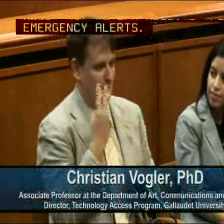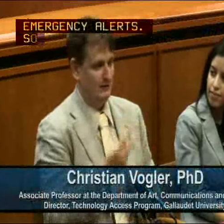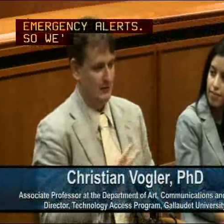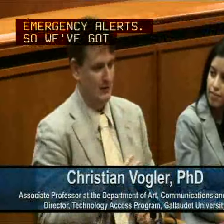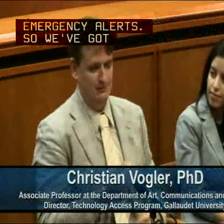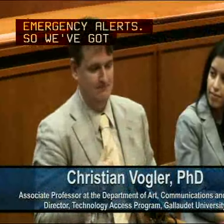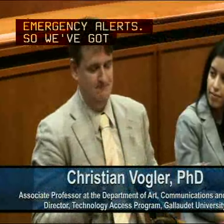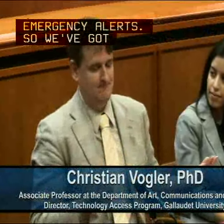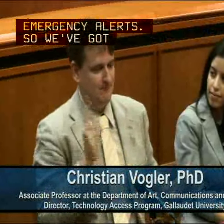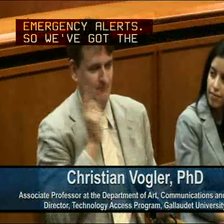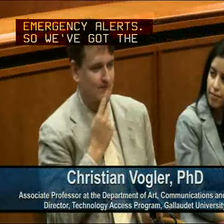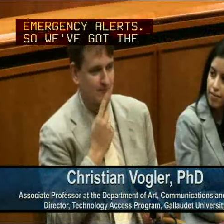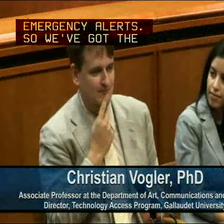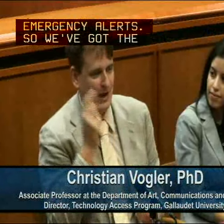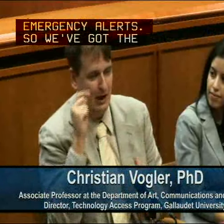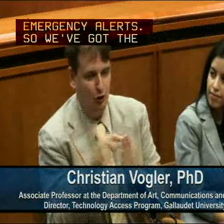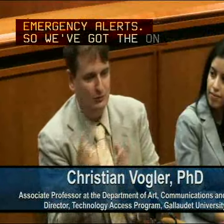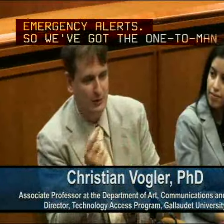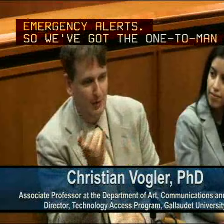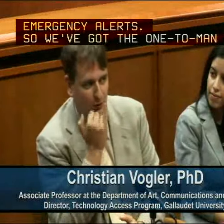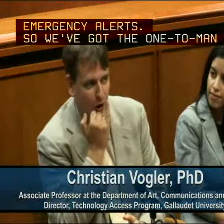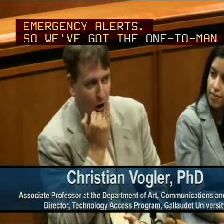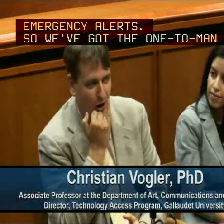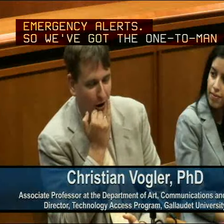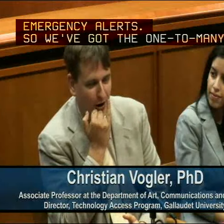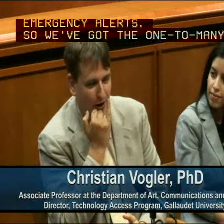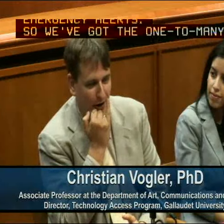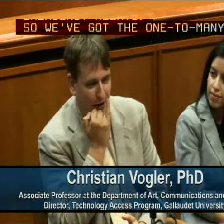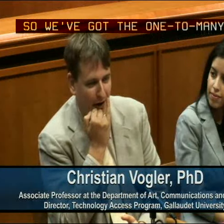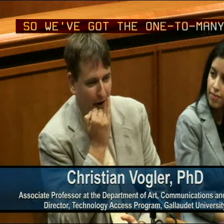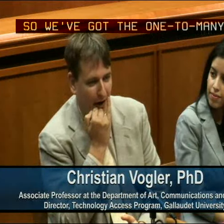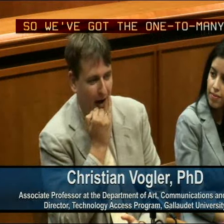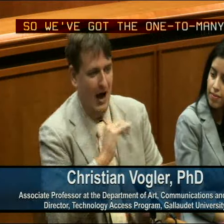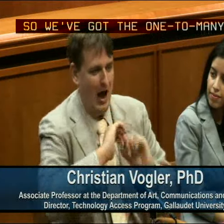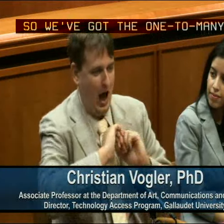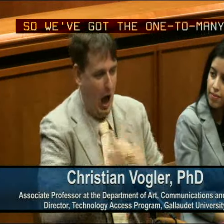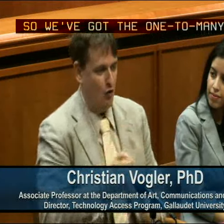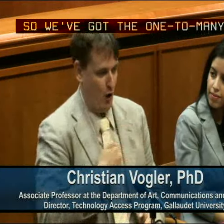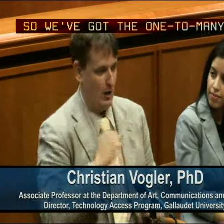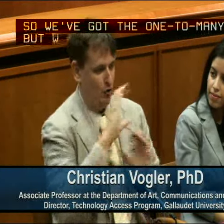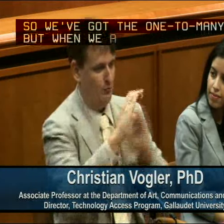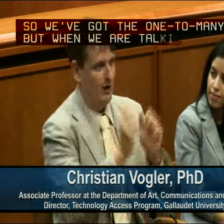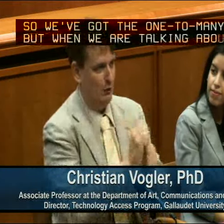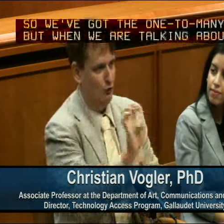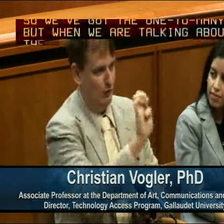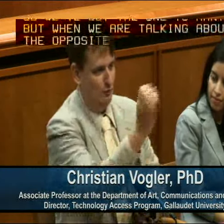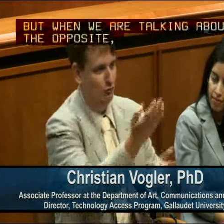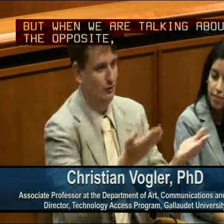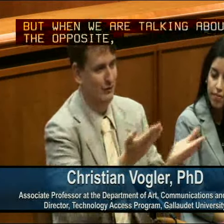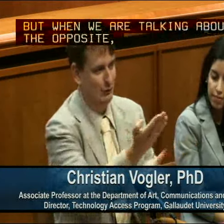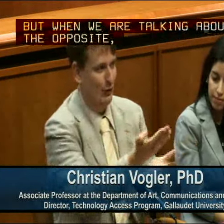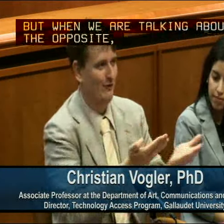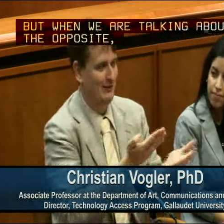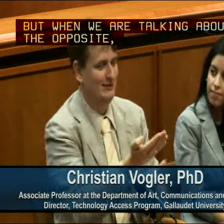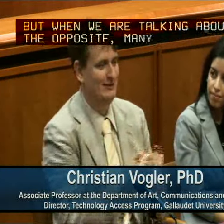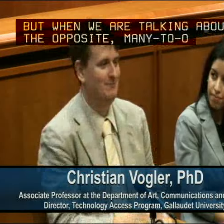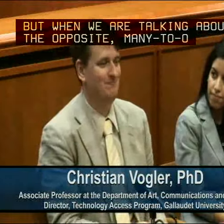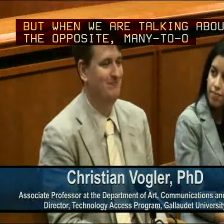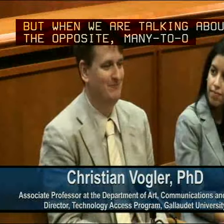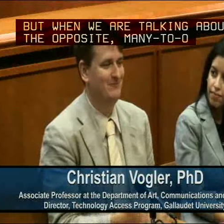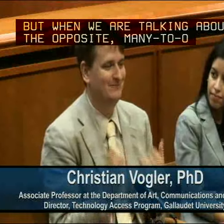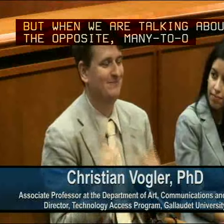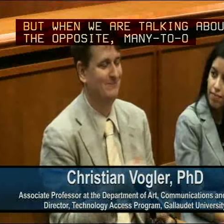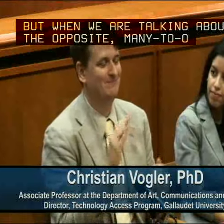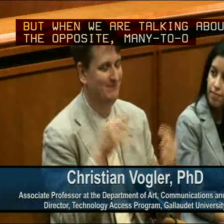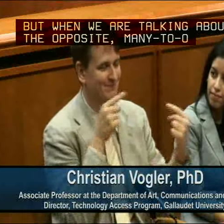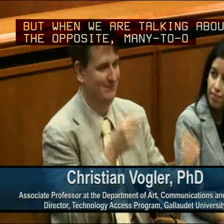about the opposite, the many-to-one, if I'm deaf, I see something that's happening, an issue that's taking place, how do I communicate